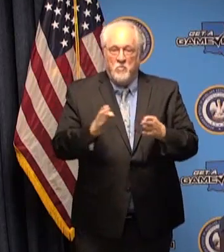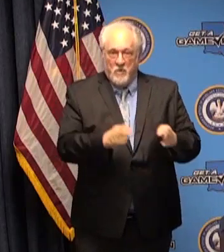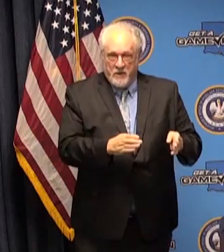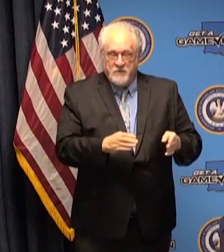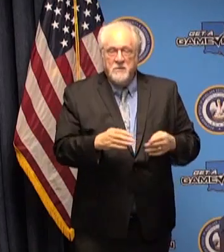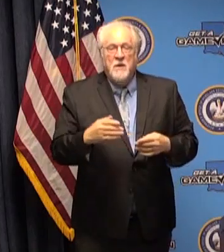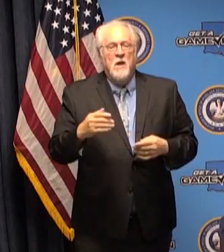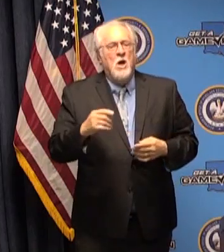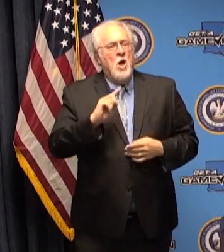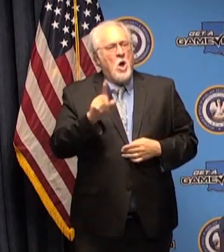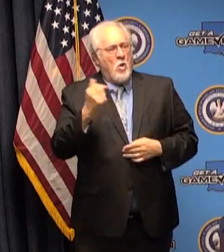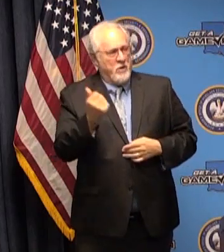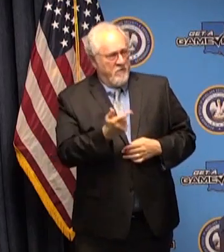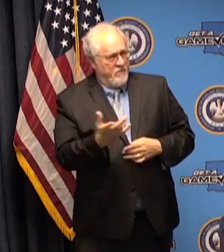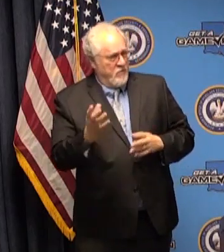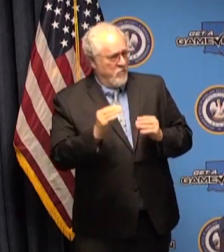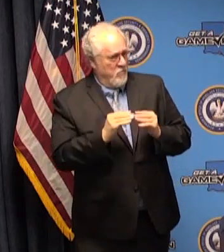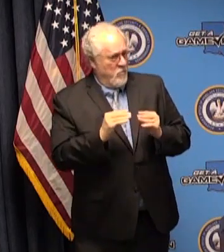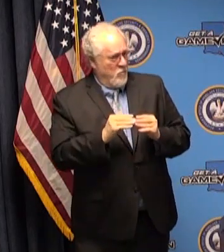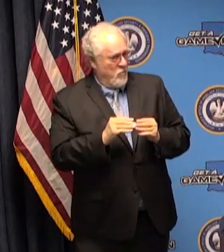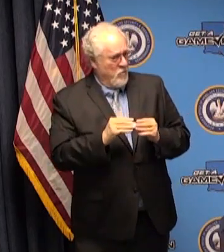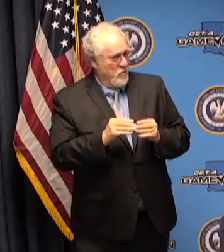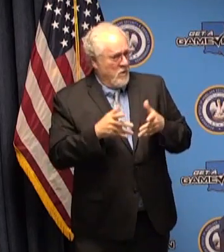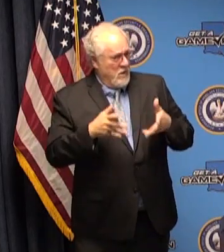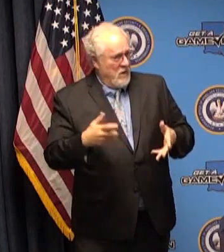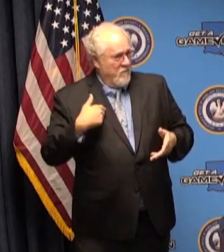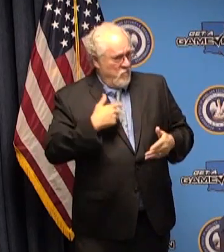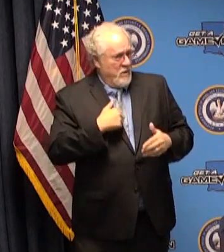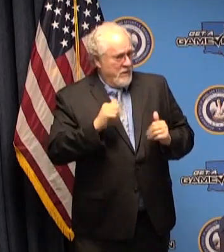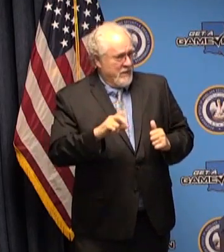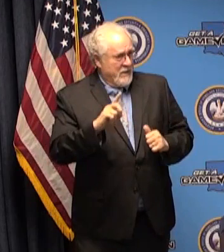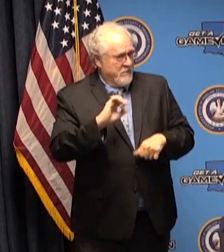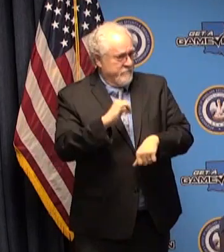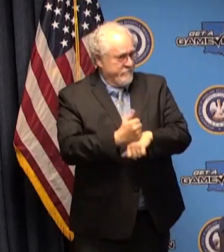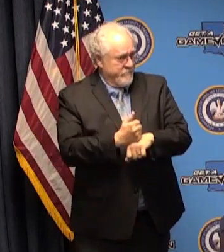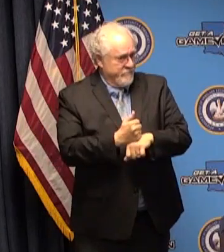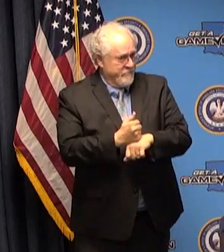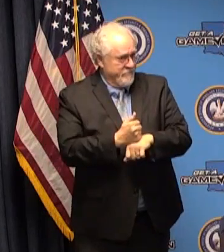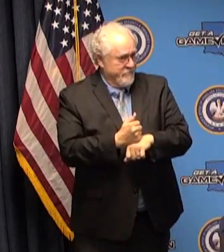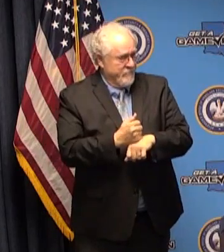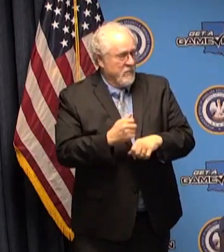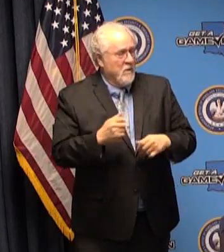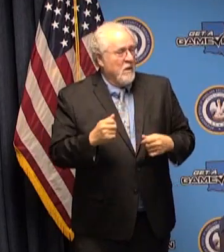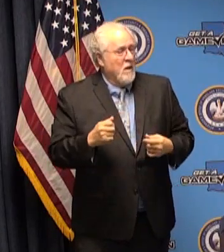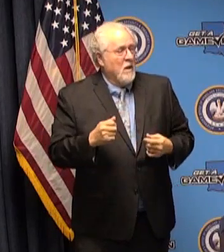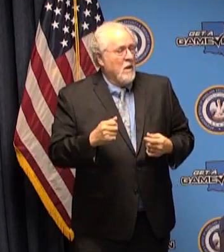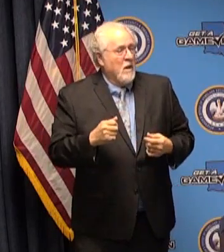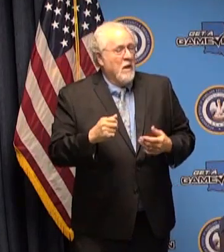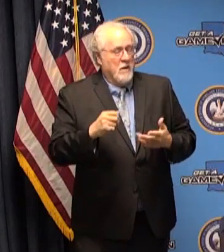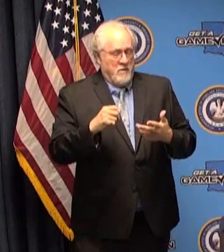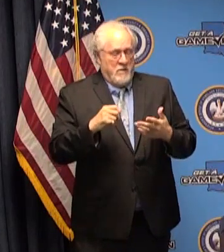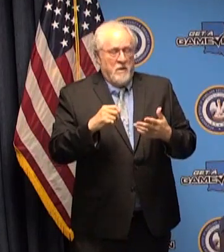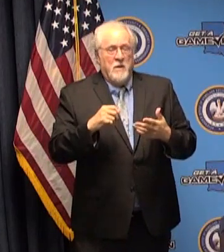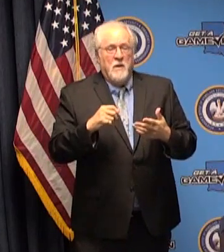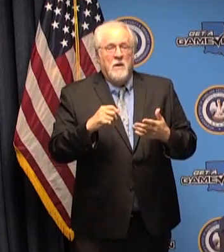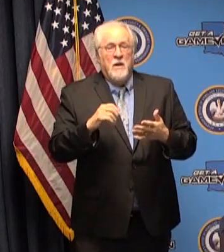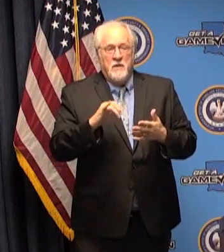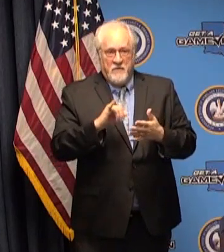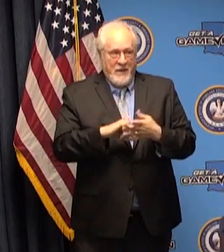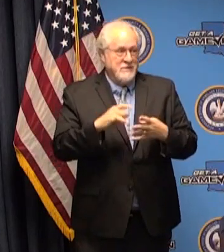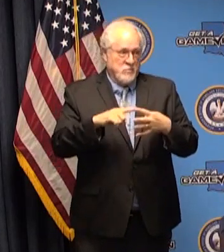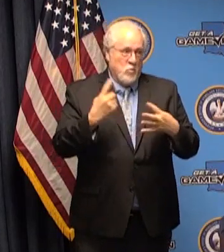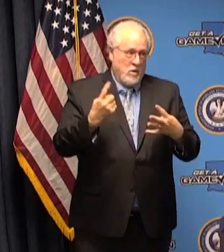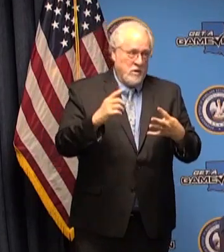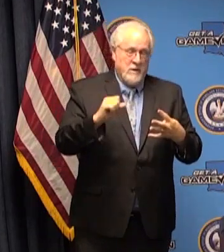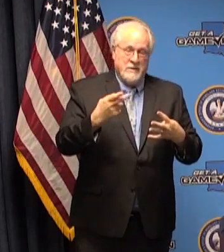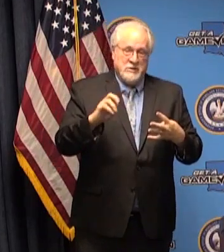quite frankly, there are only a few more that we could put into place than we haven't already done. That being one of